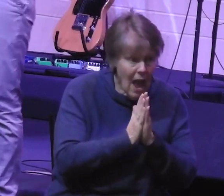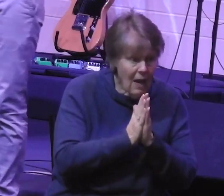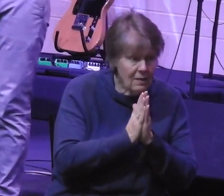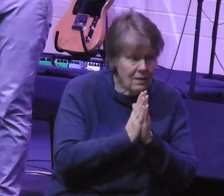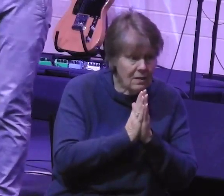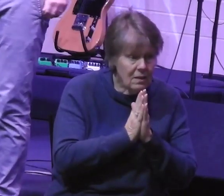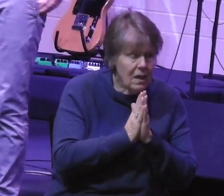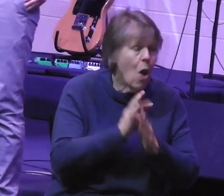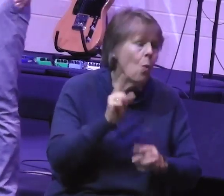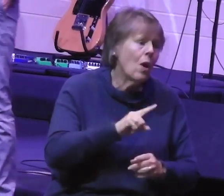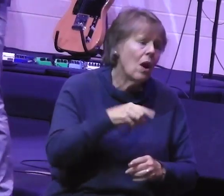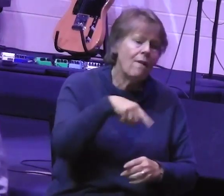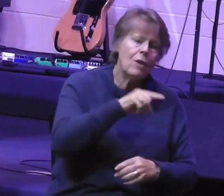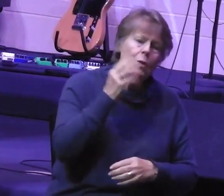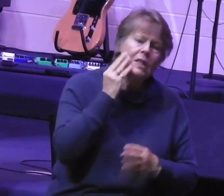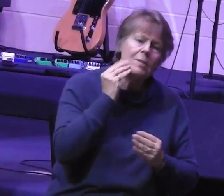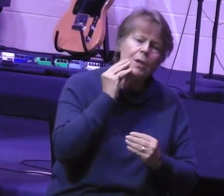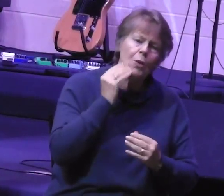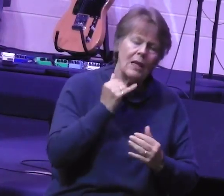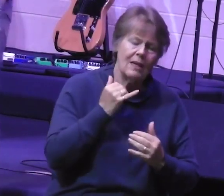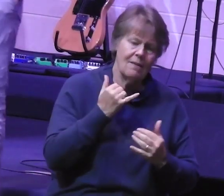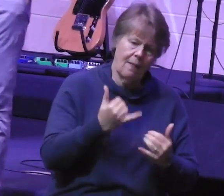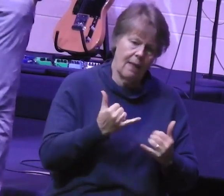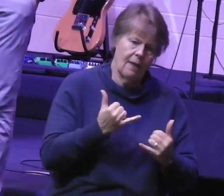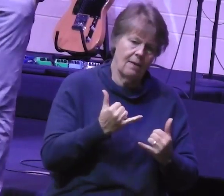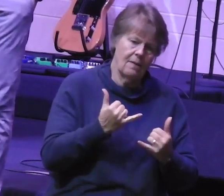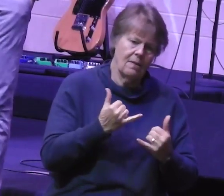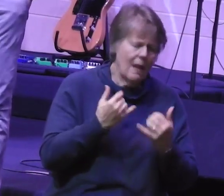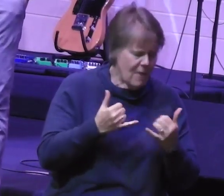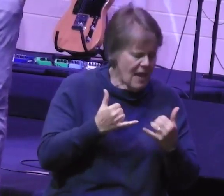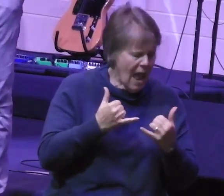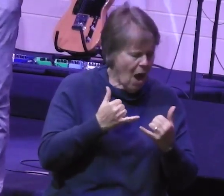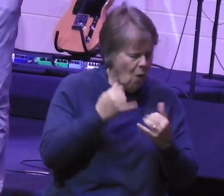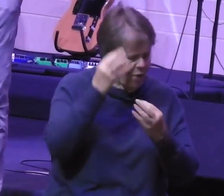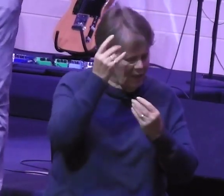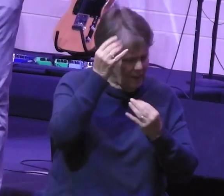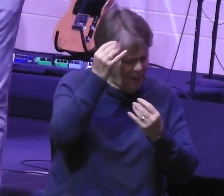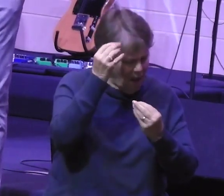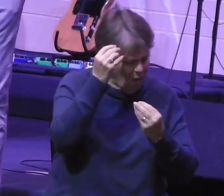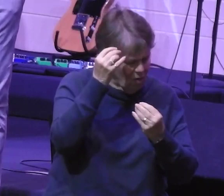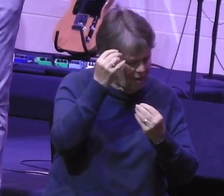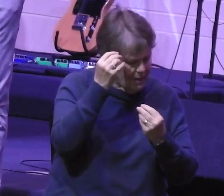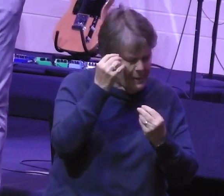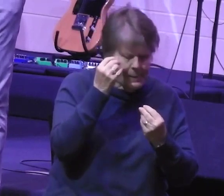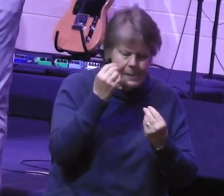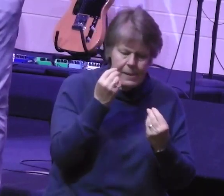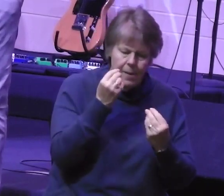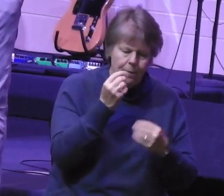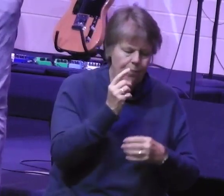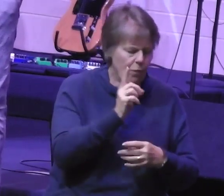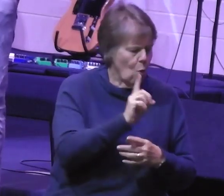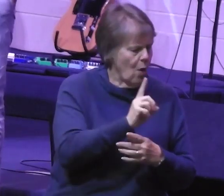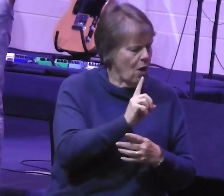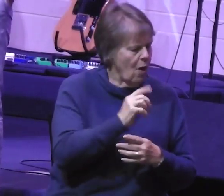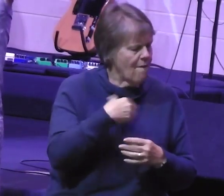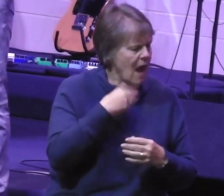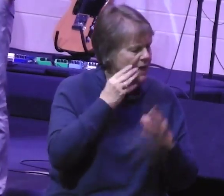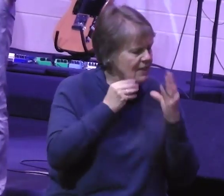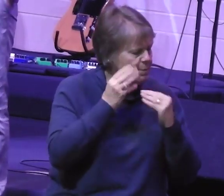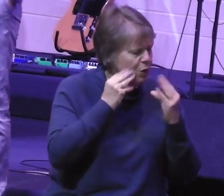maybe even now, call it to mind. Think about, where is it in your life that you've experienced, seen,